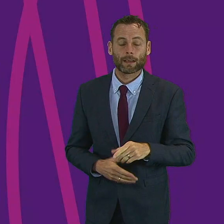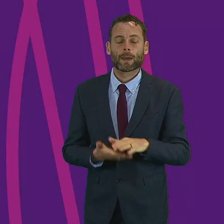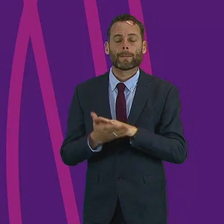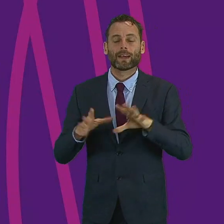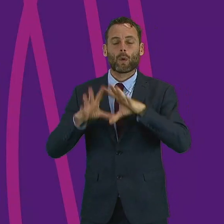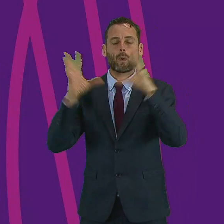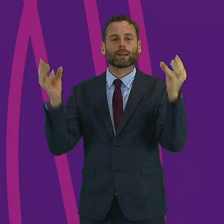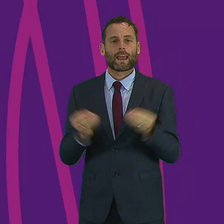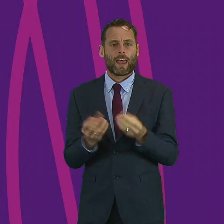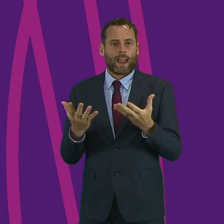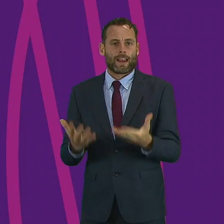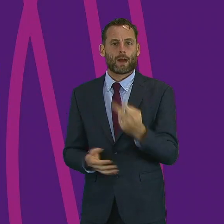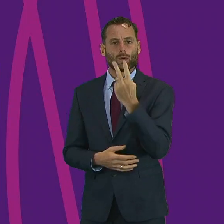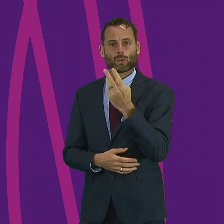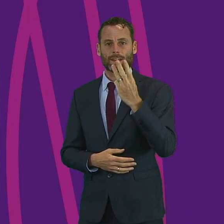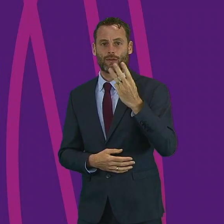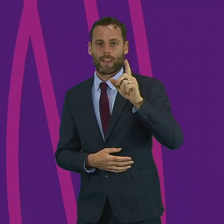therefore now